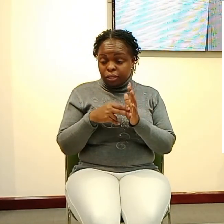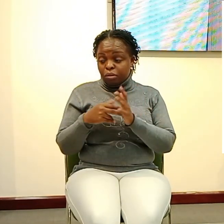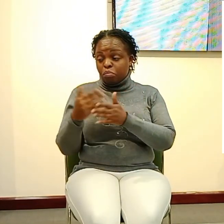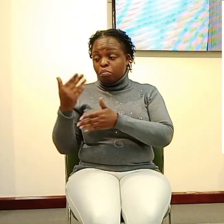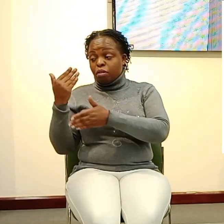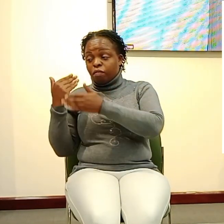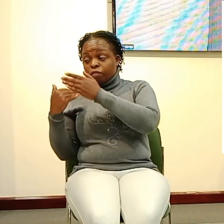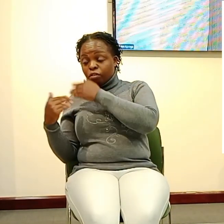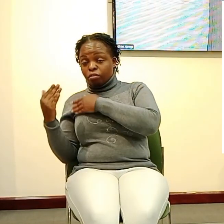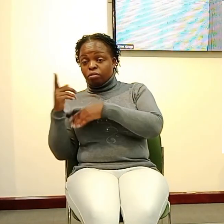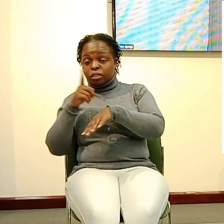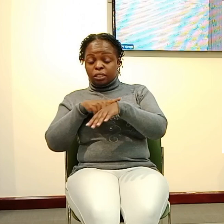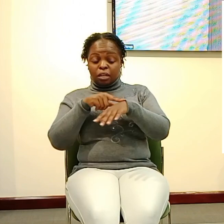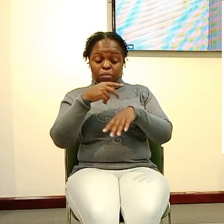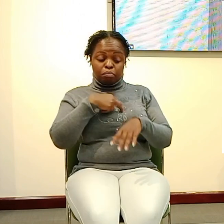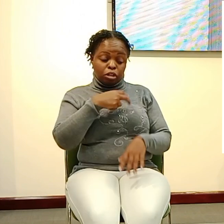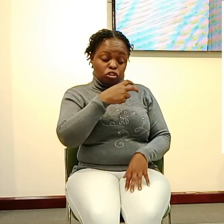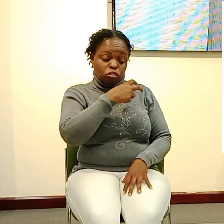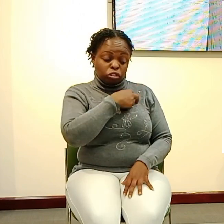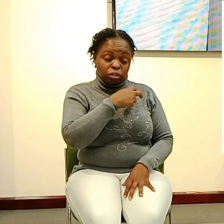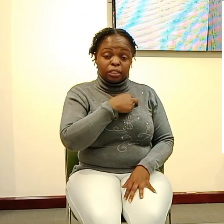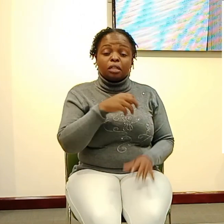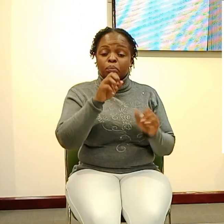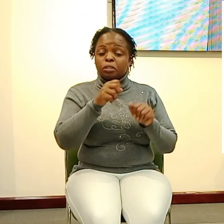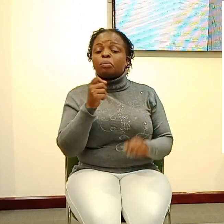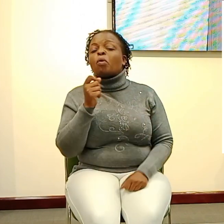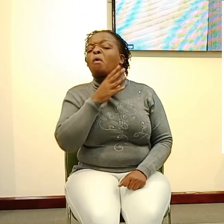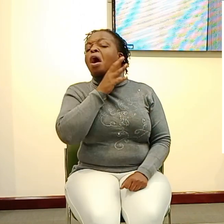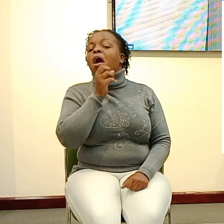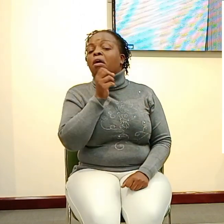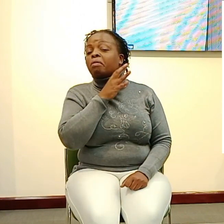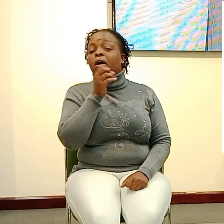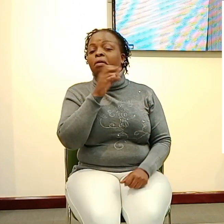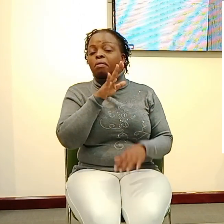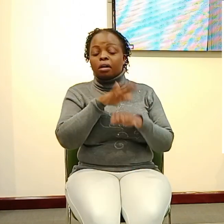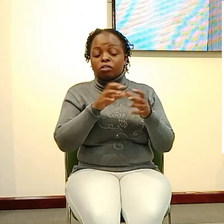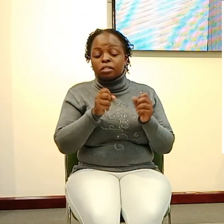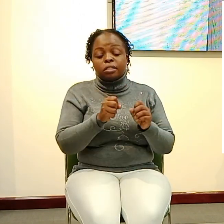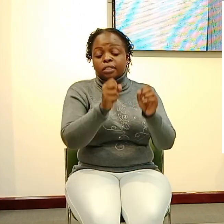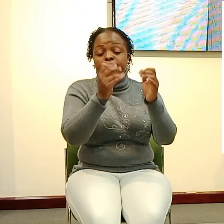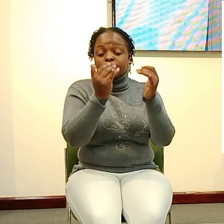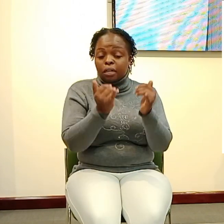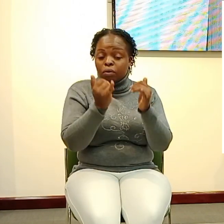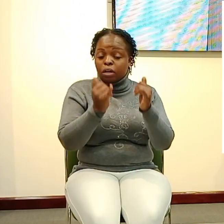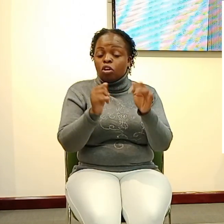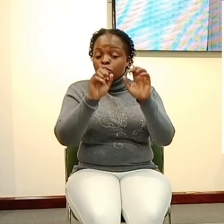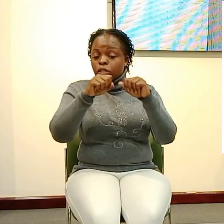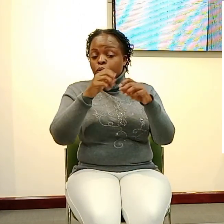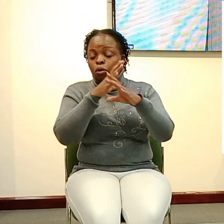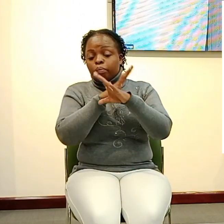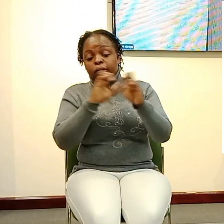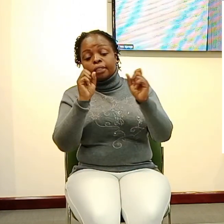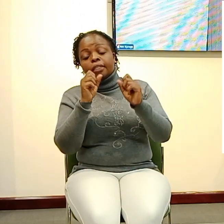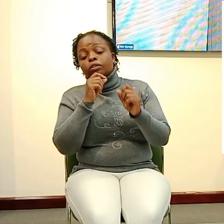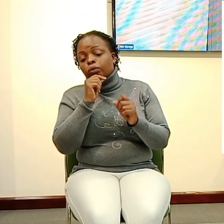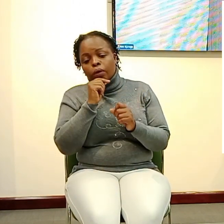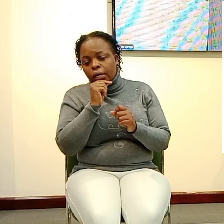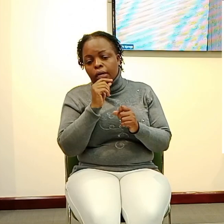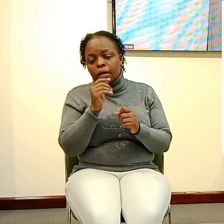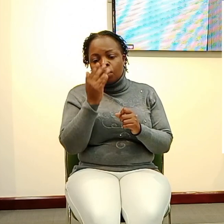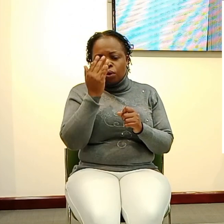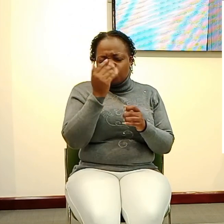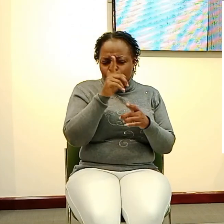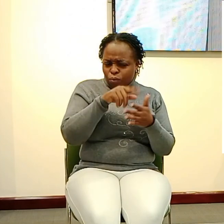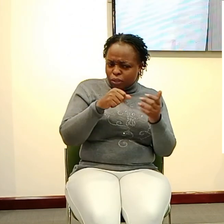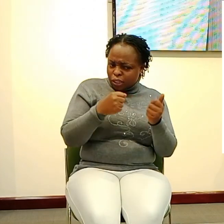was a consultant, we would scream on those streets right now. My president would be wondering what just happened and why are the women mangamangering